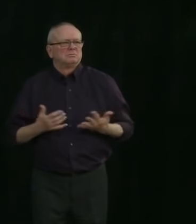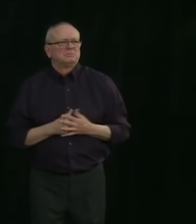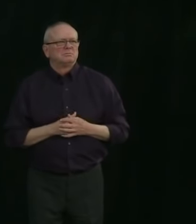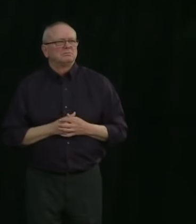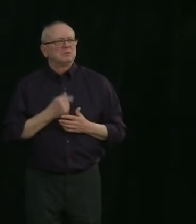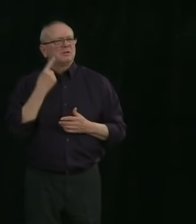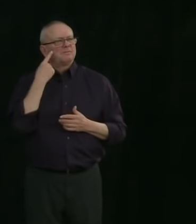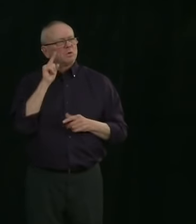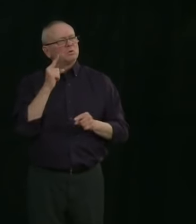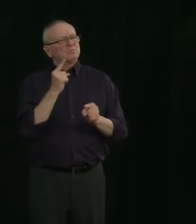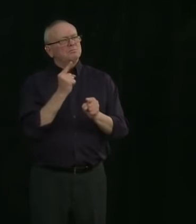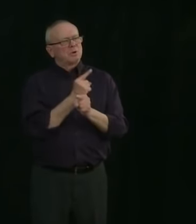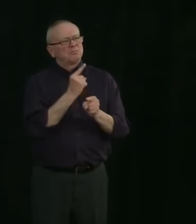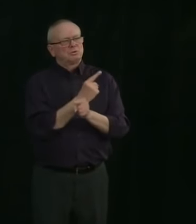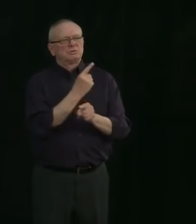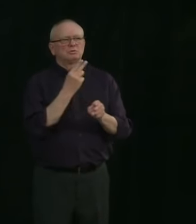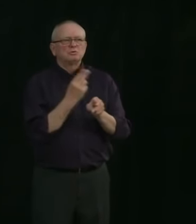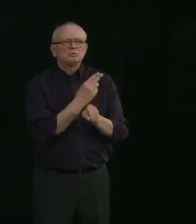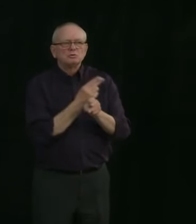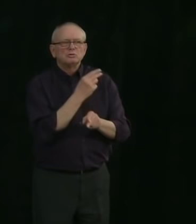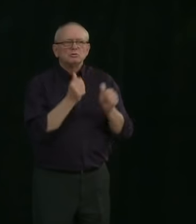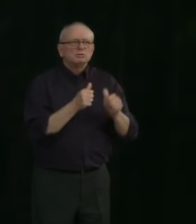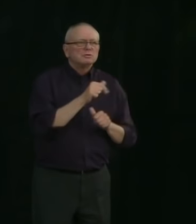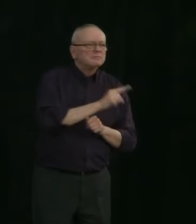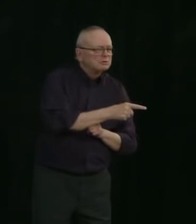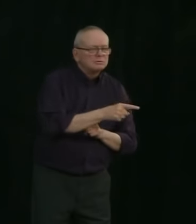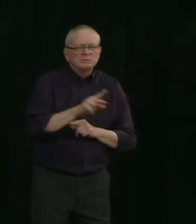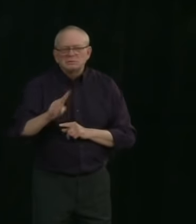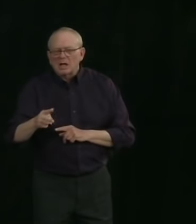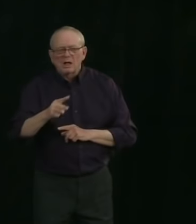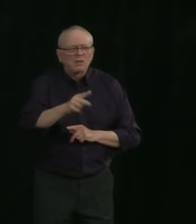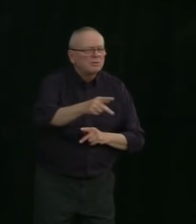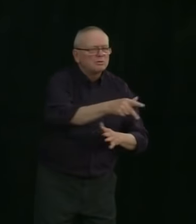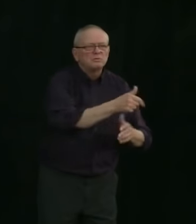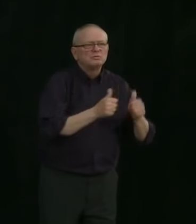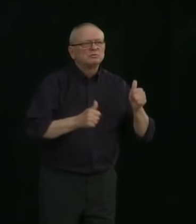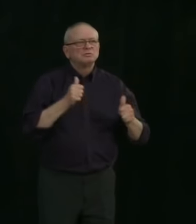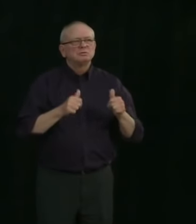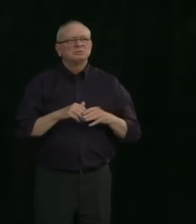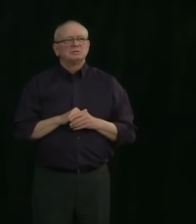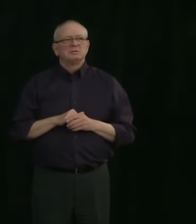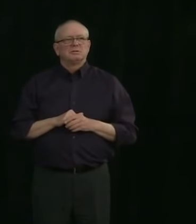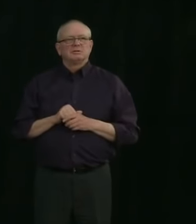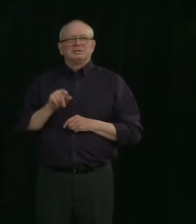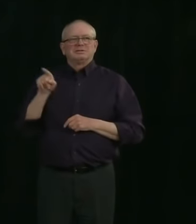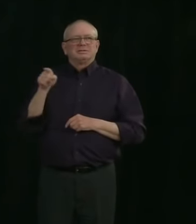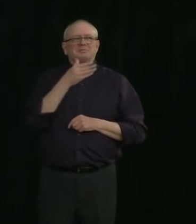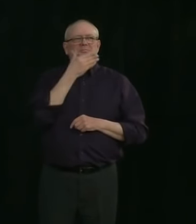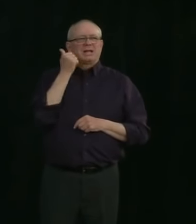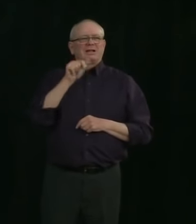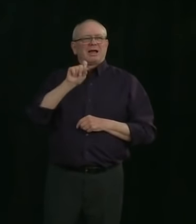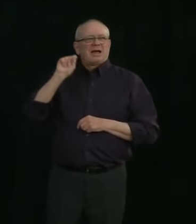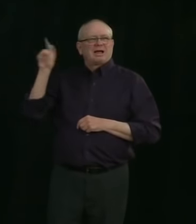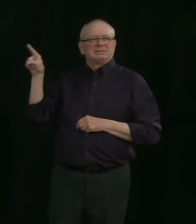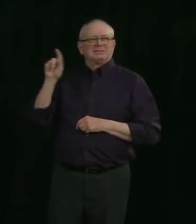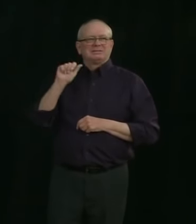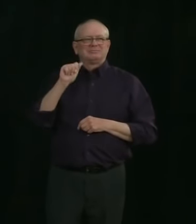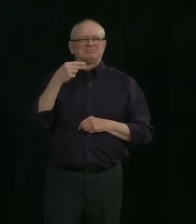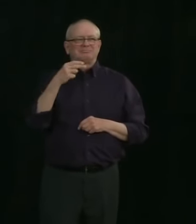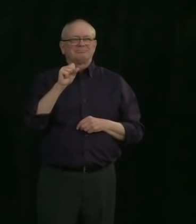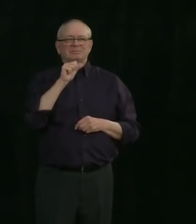my area of expertise is not in critical care. So we'll have to get back to you on that. Excellent. Operator, could you patch through the next question,